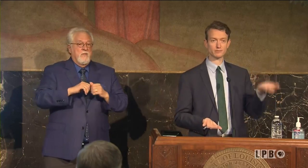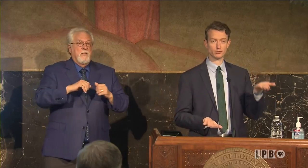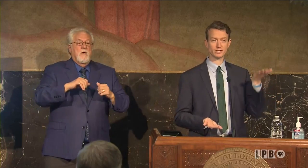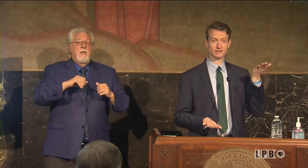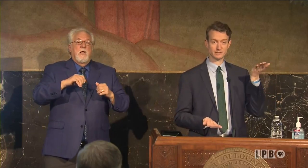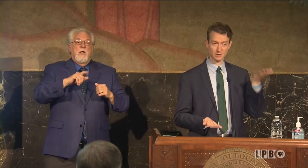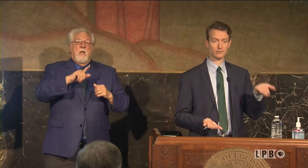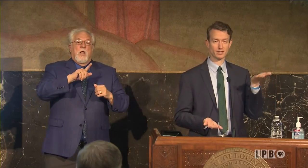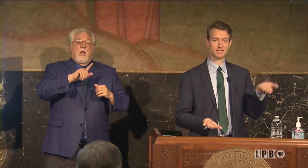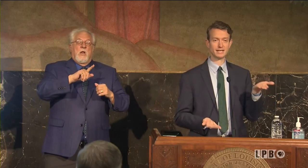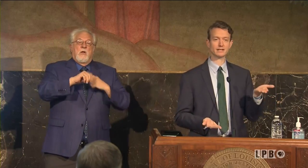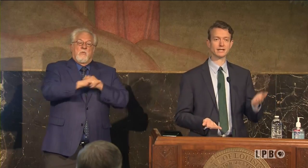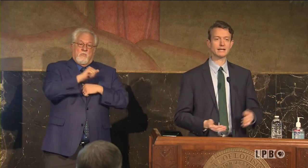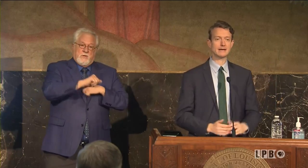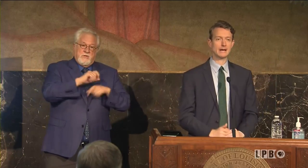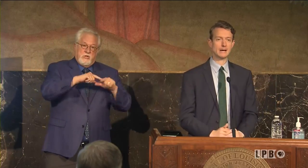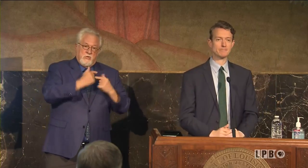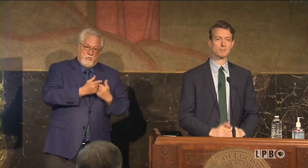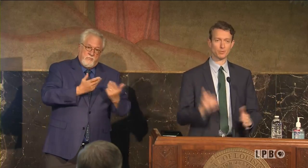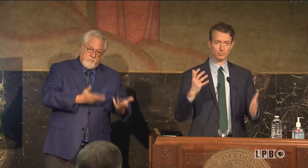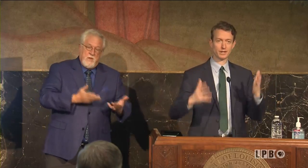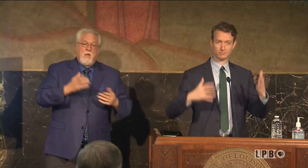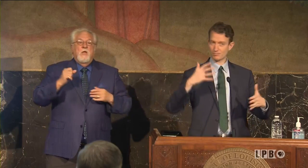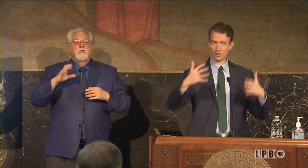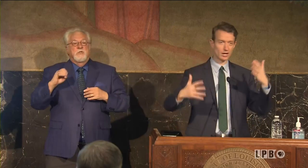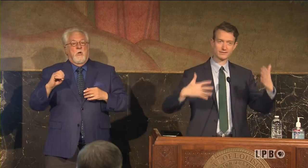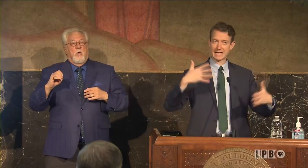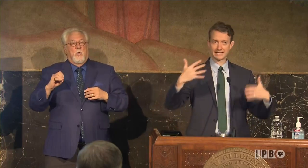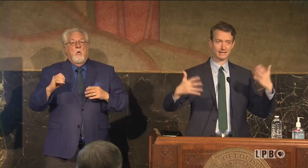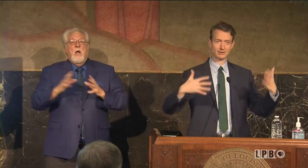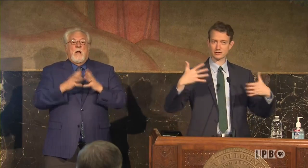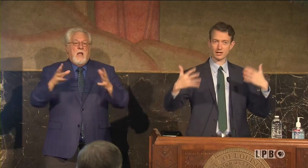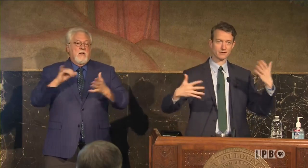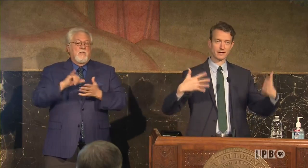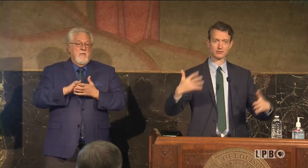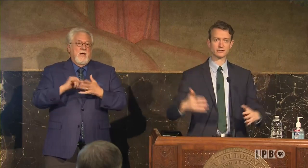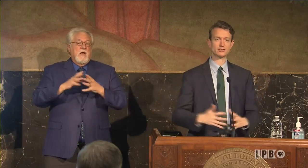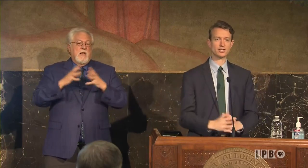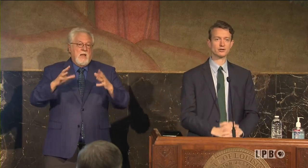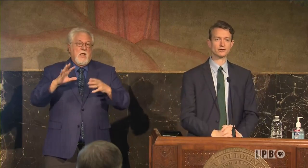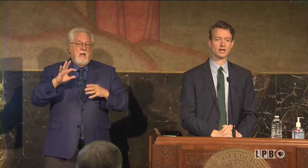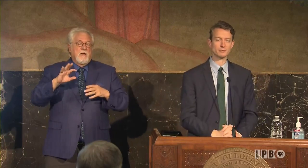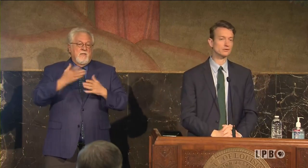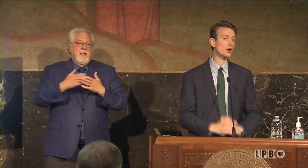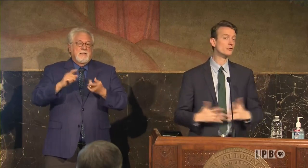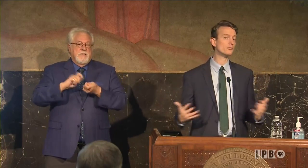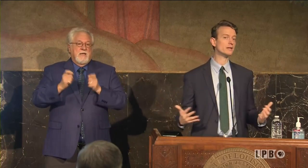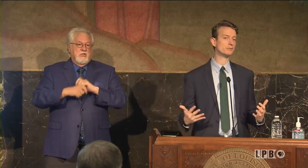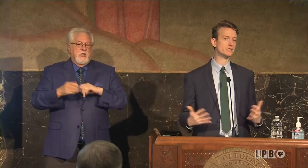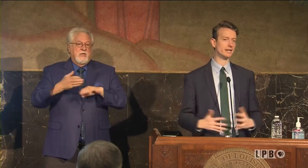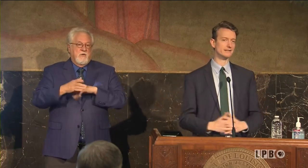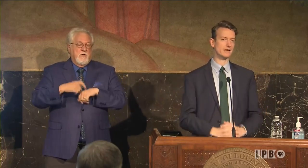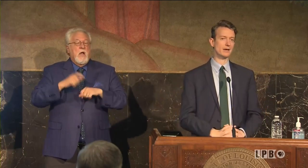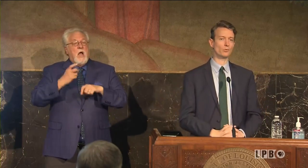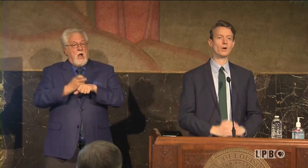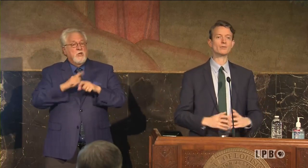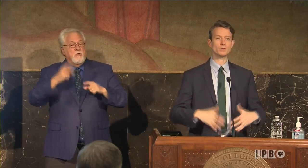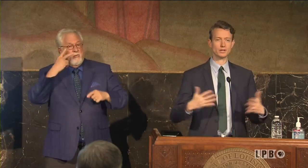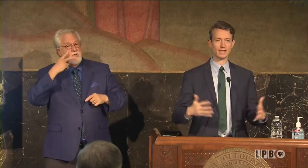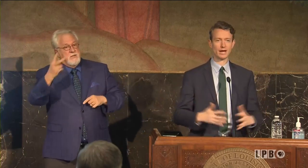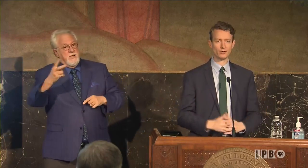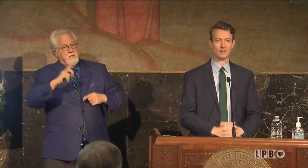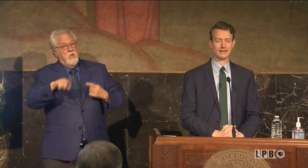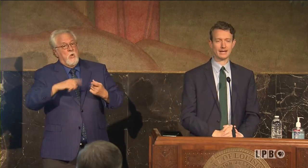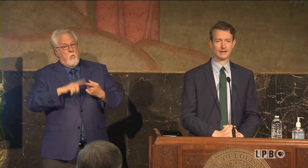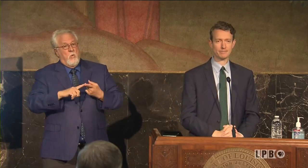group, the risk of loneliness itself can be deadly. But a lot of that, there's a lot of factors that change over time. So it's hard for me to predict when